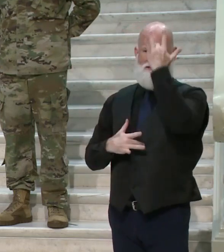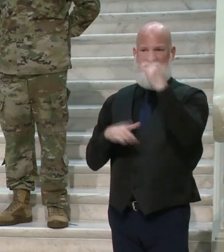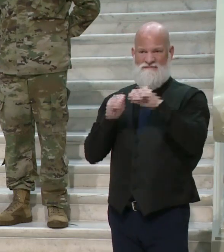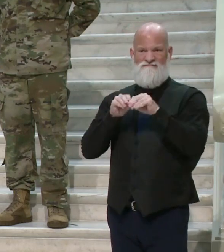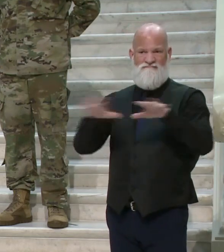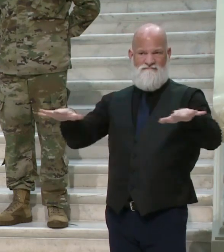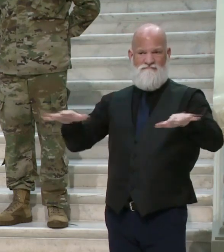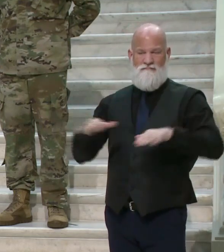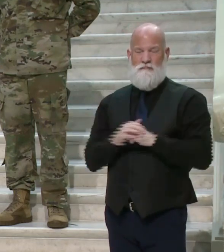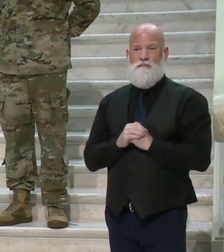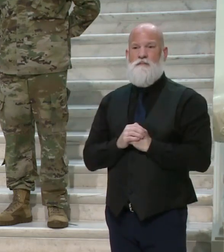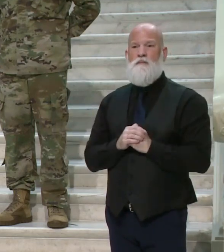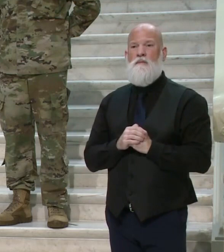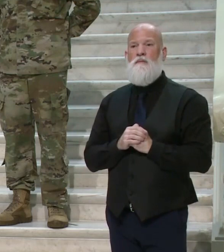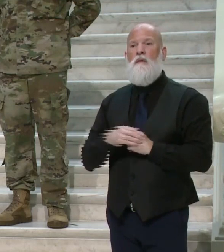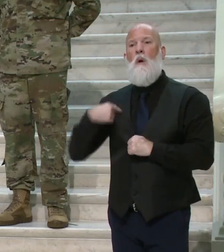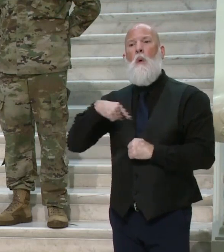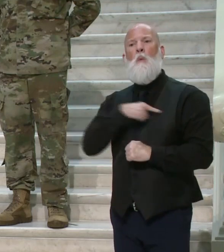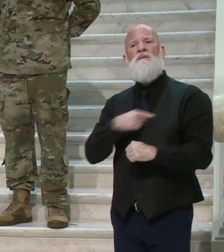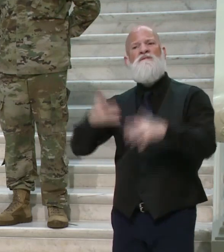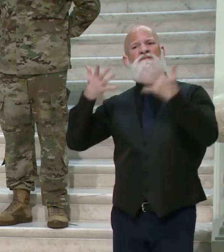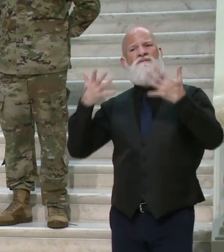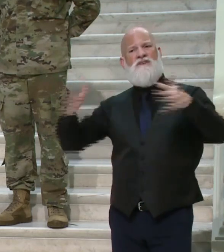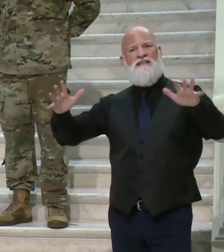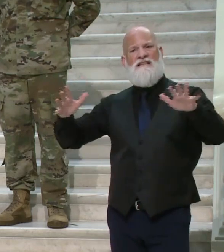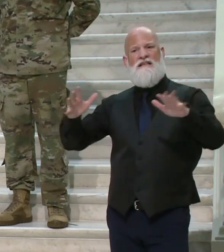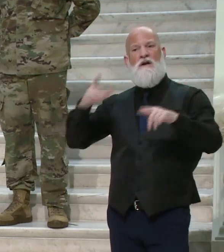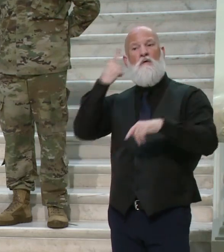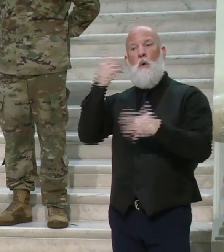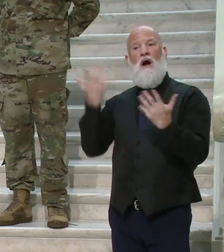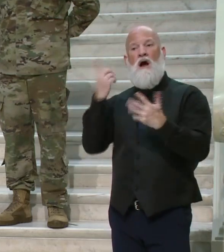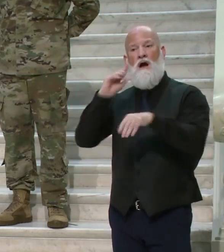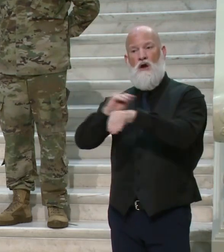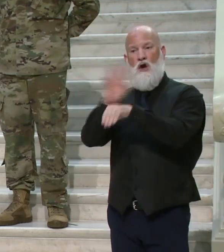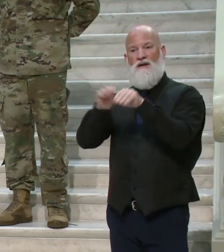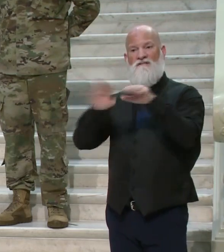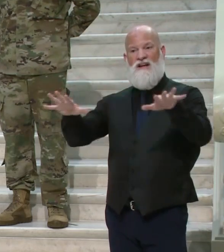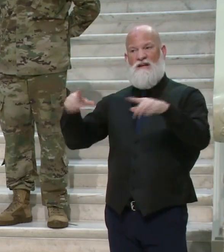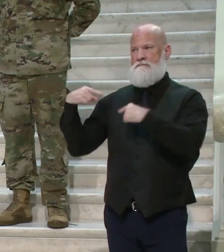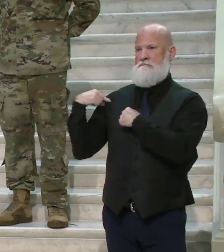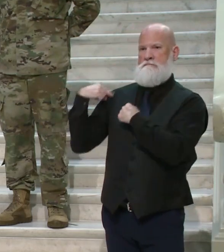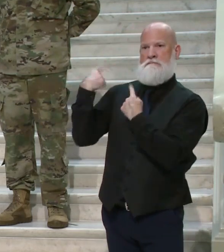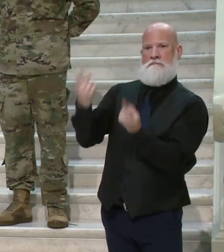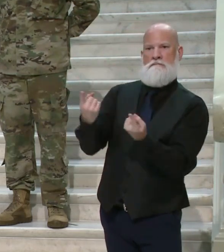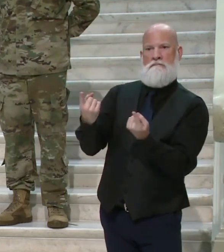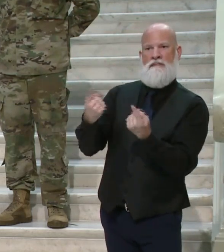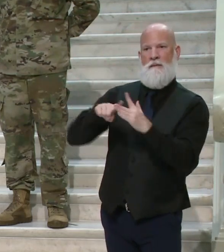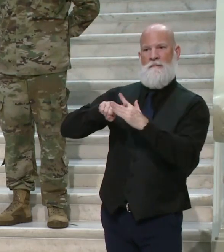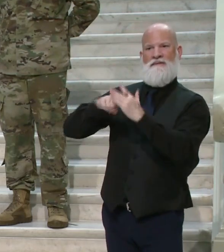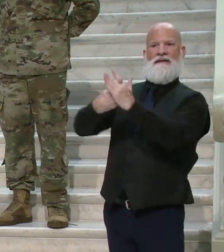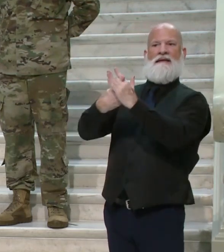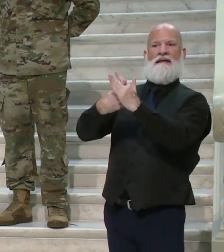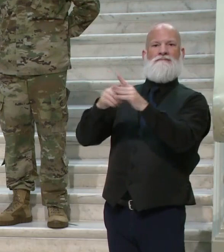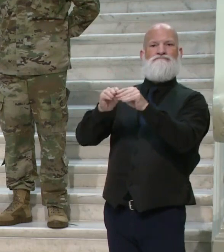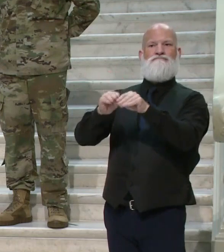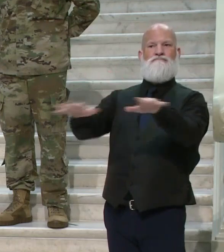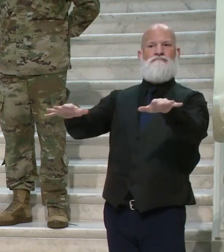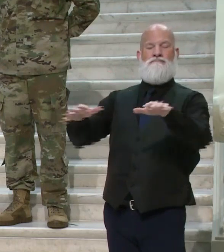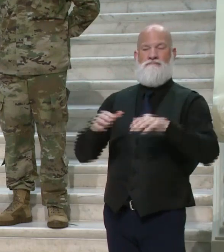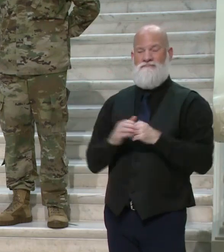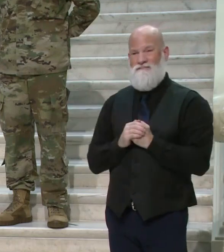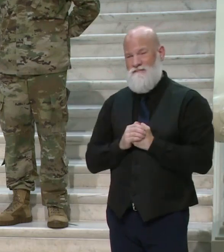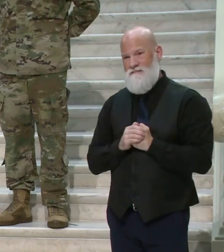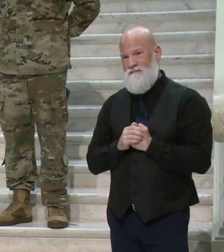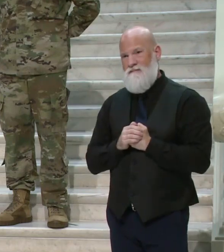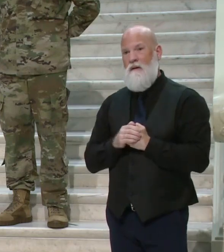and have done it for coronavirus, COVID-19 as well, early in the epidemic. And so this is not